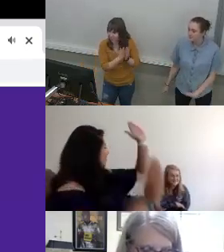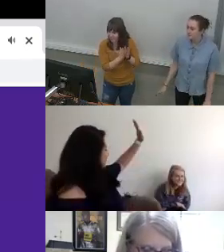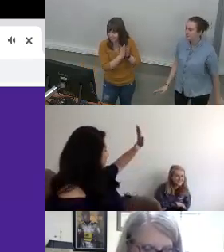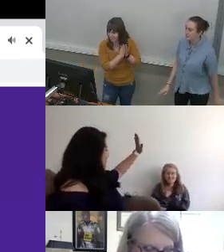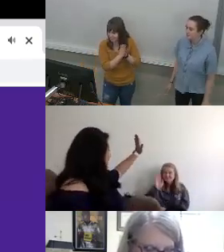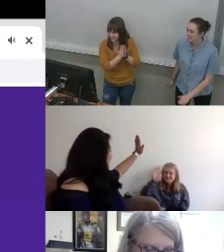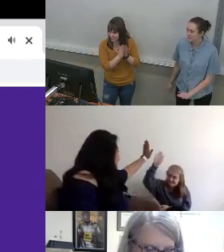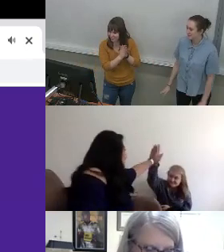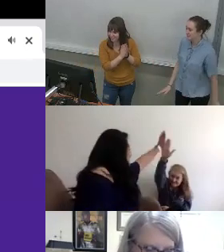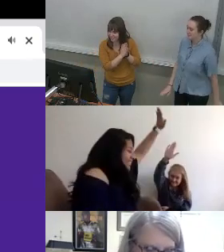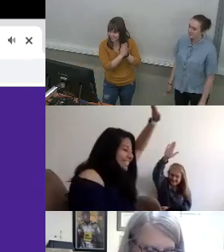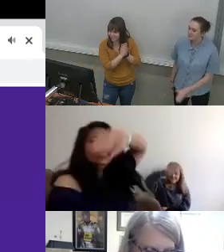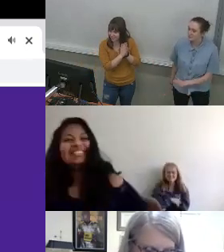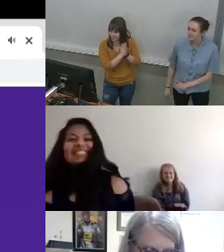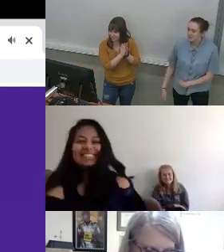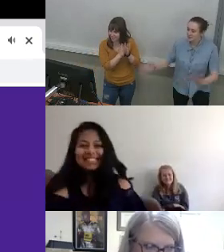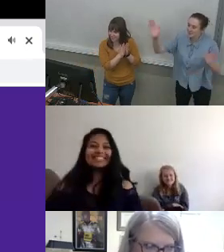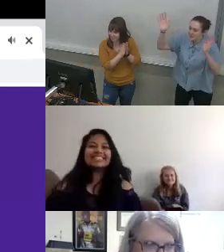Congratulations, KT.